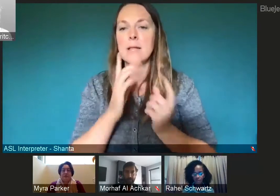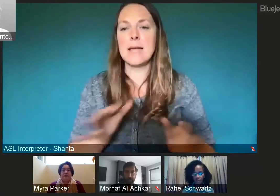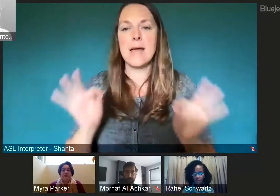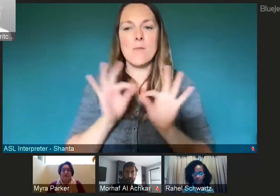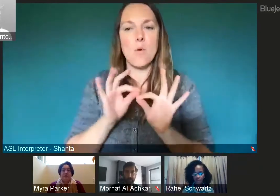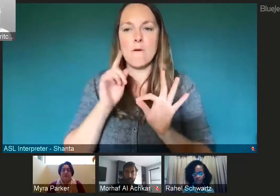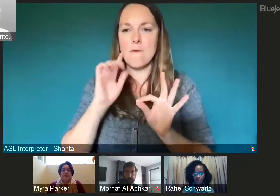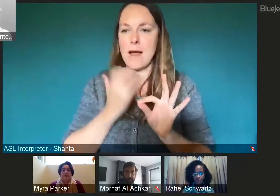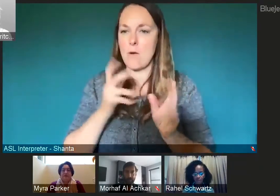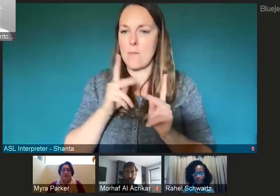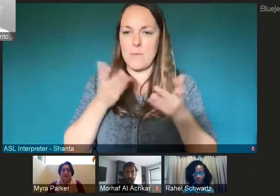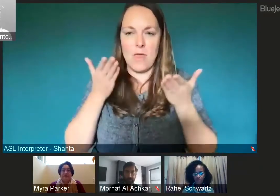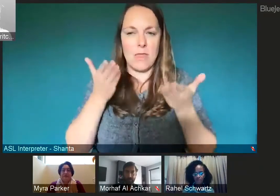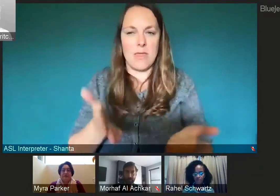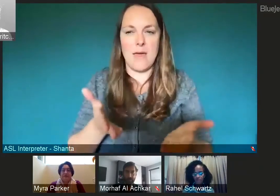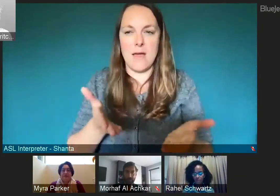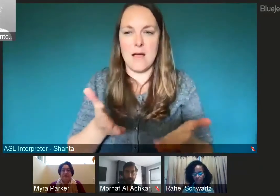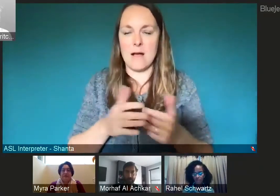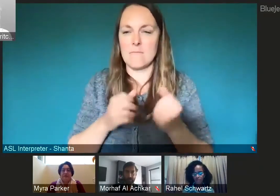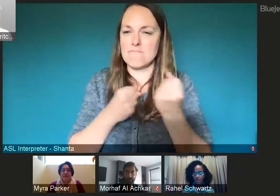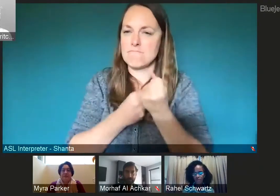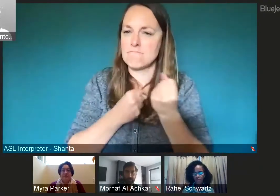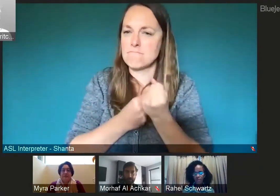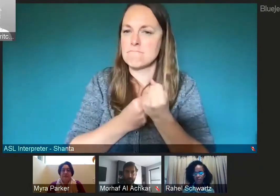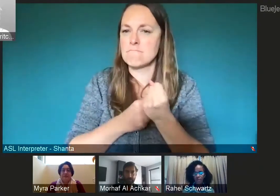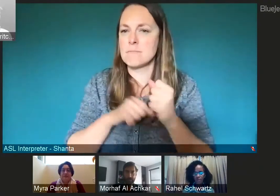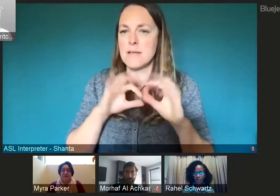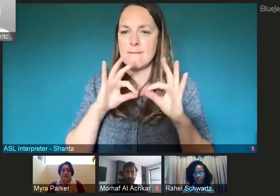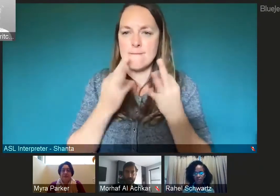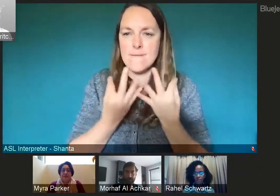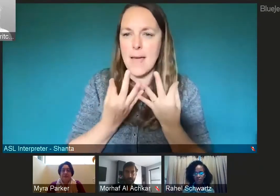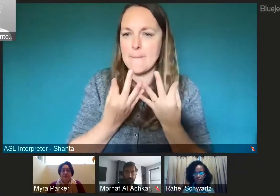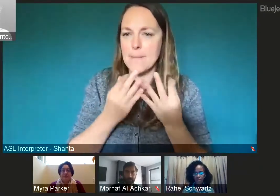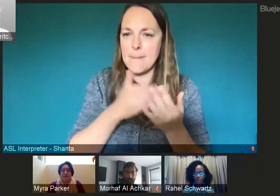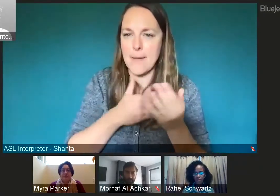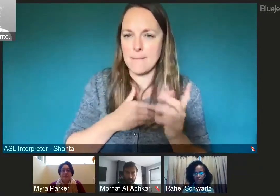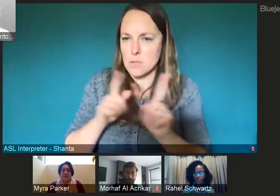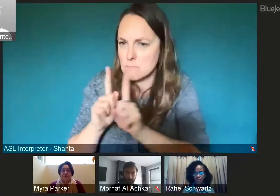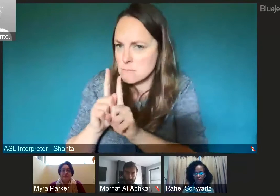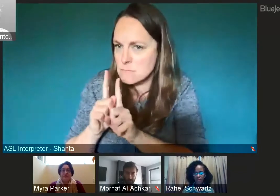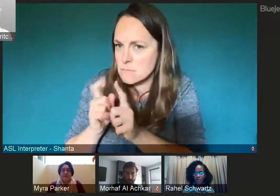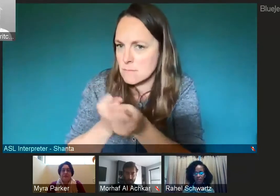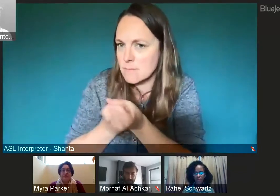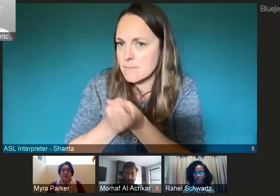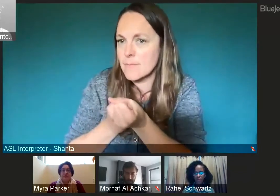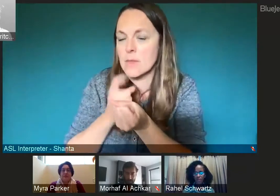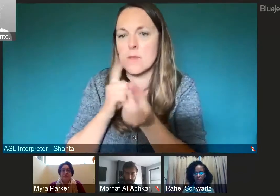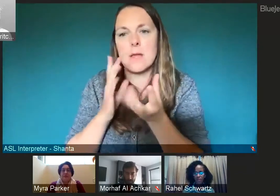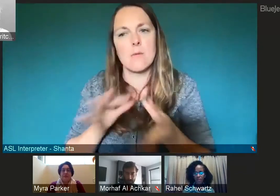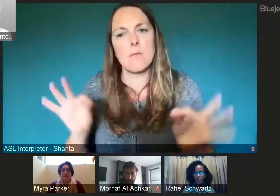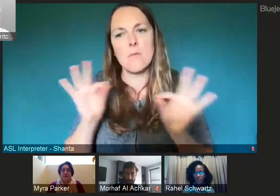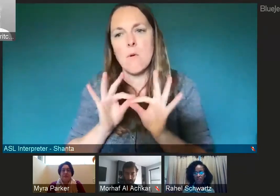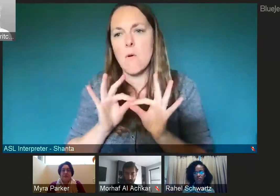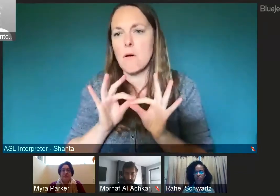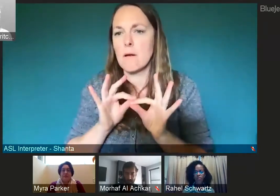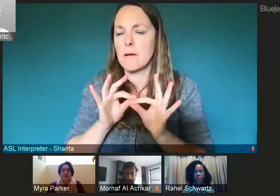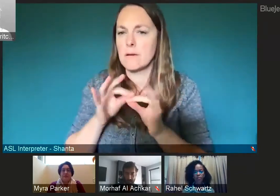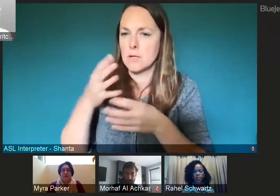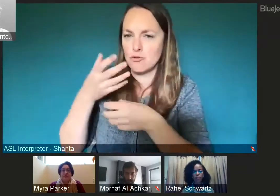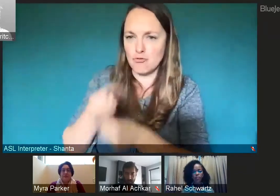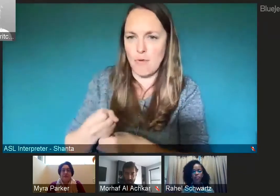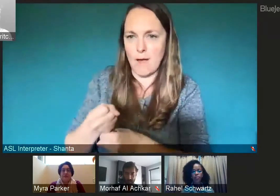there, family members to be with the people. It's so important that that trust is